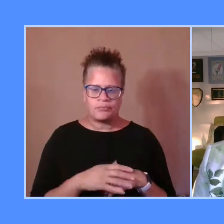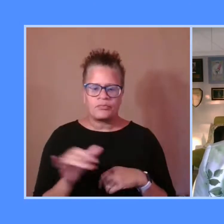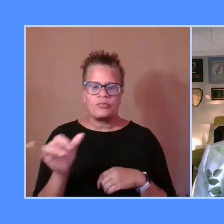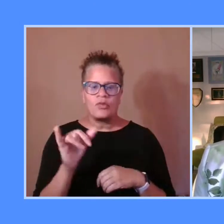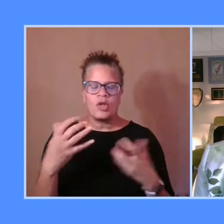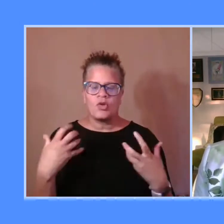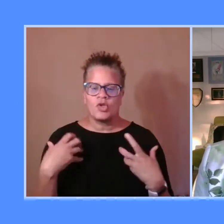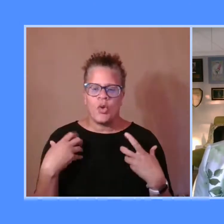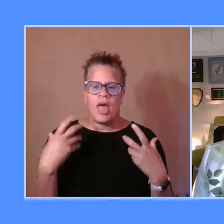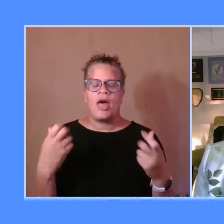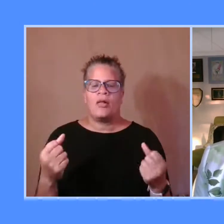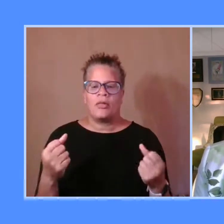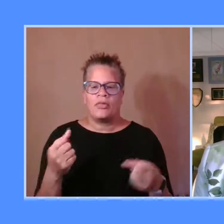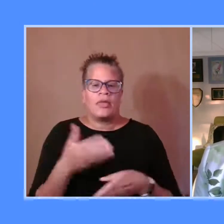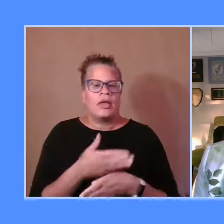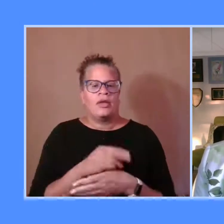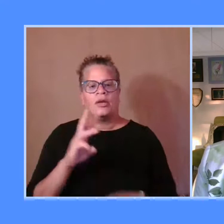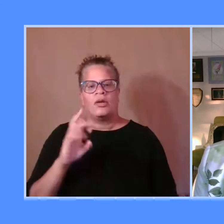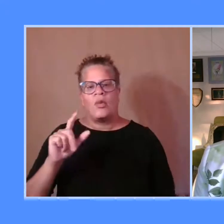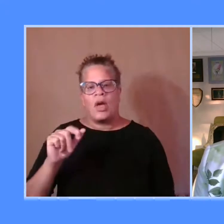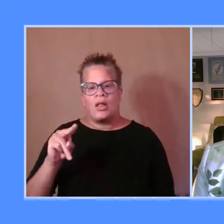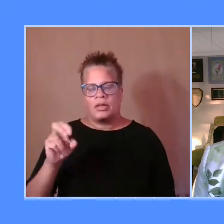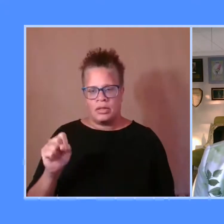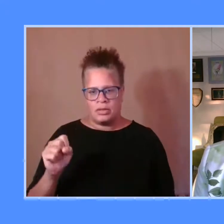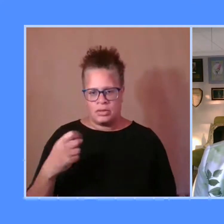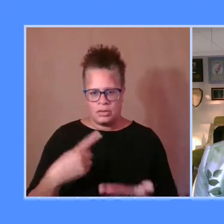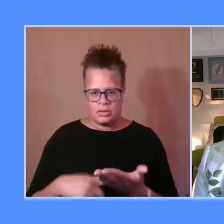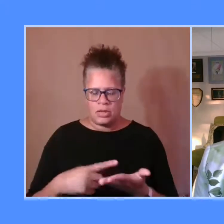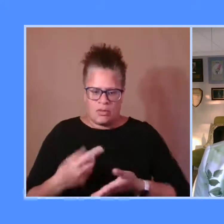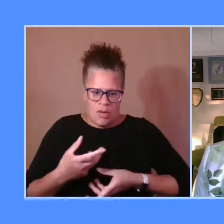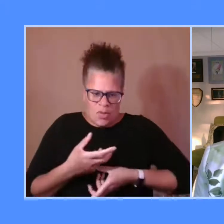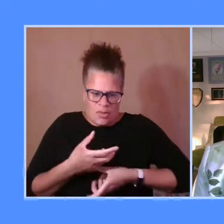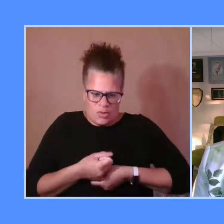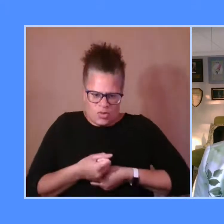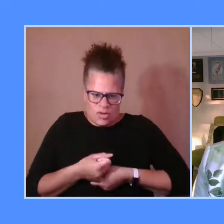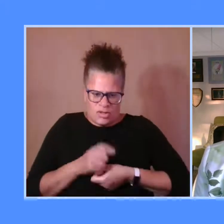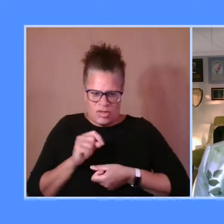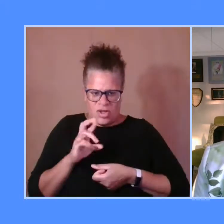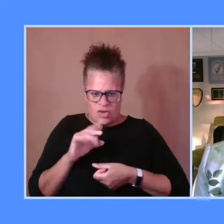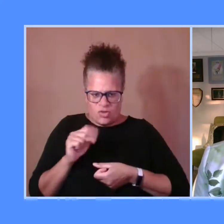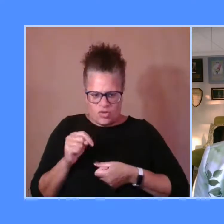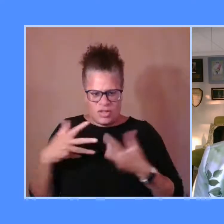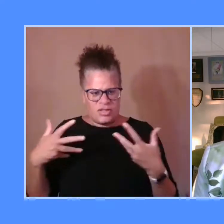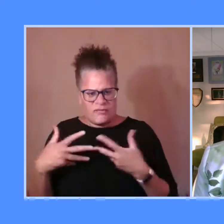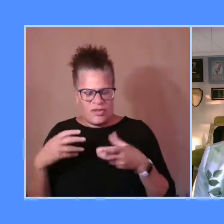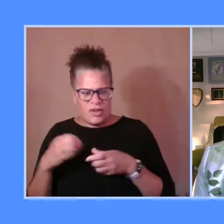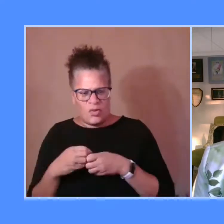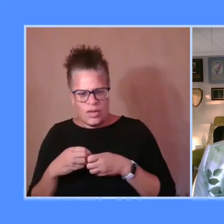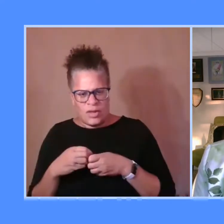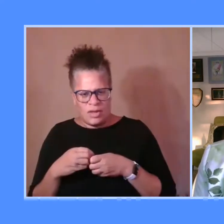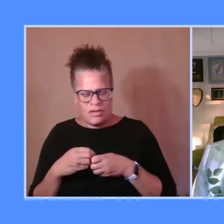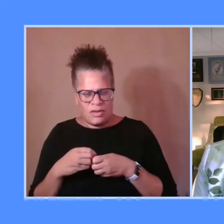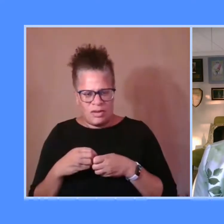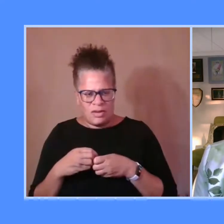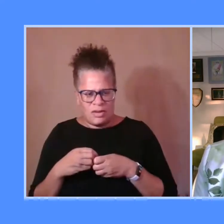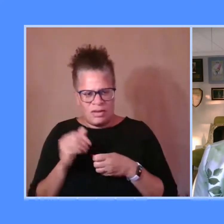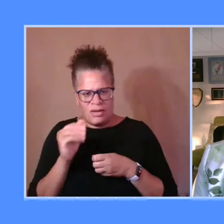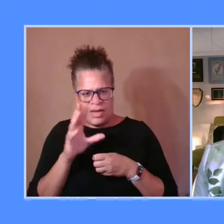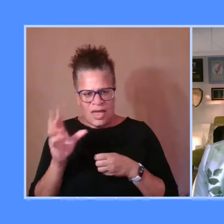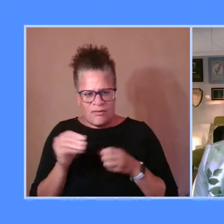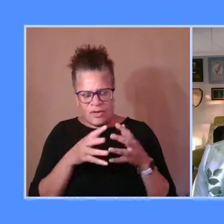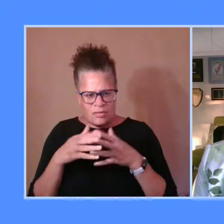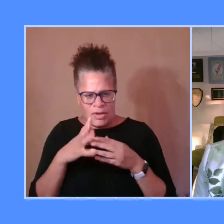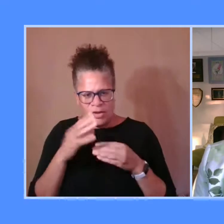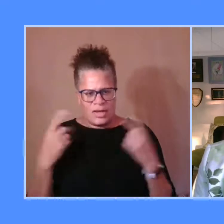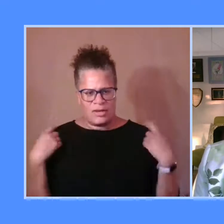health and wellness without speaking about the trust and fear in the African American and Latinx communities. We know that there